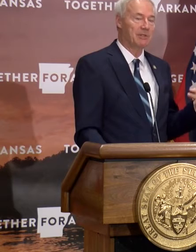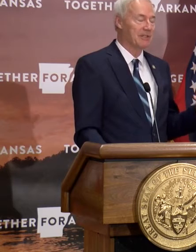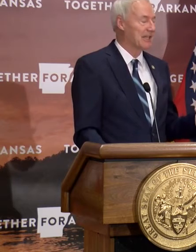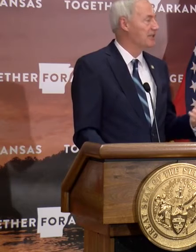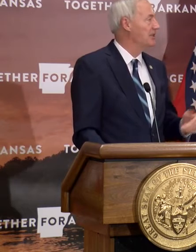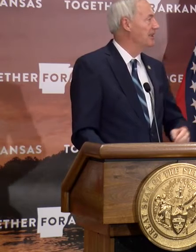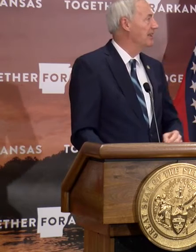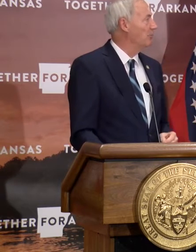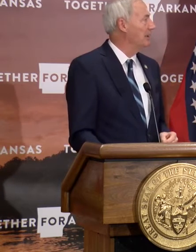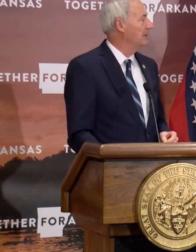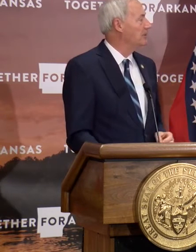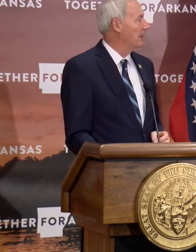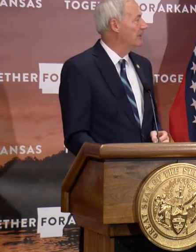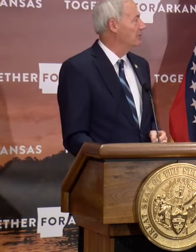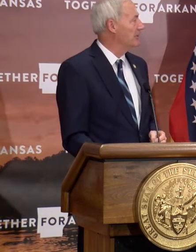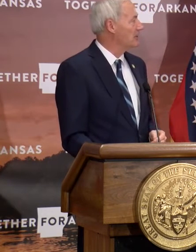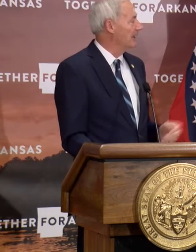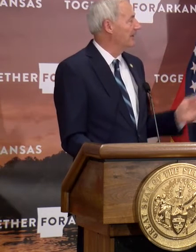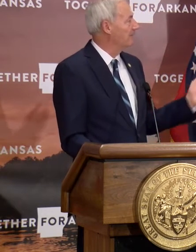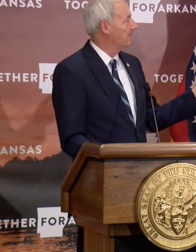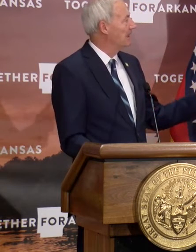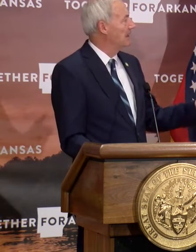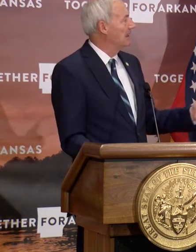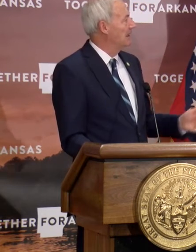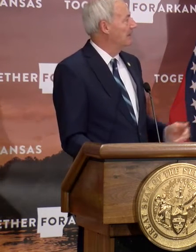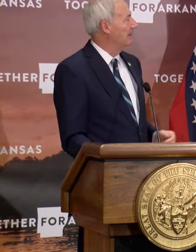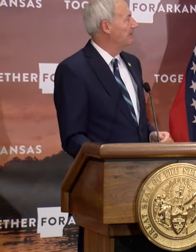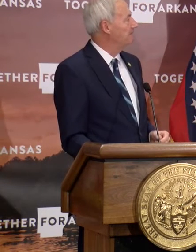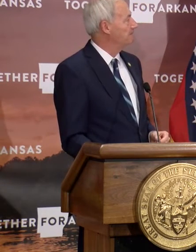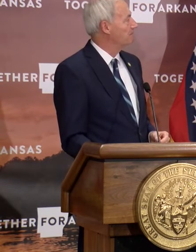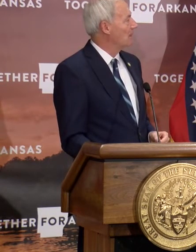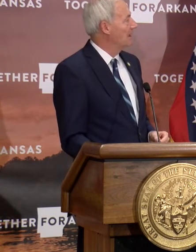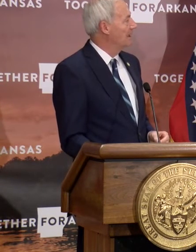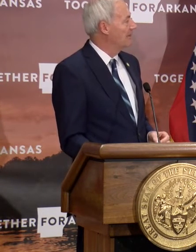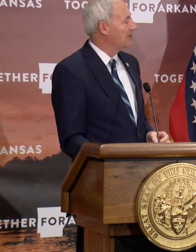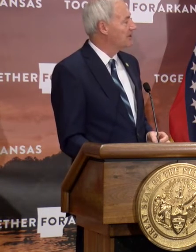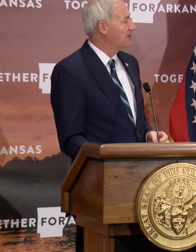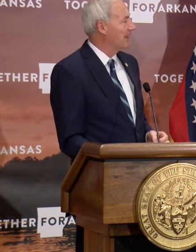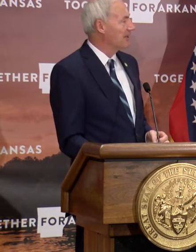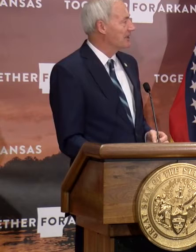in terms of the testing that we try to do in the state. And then